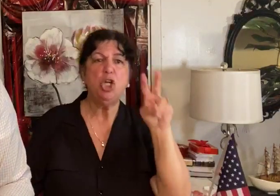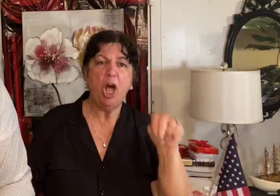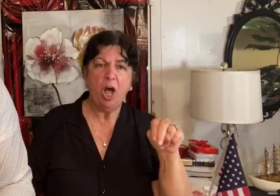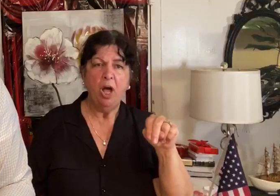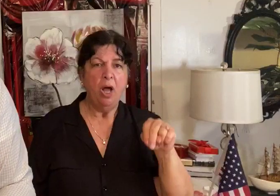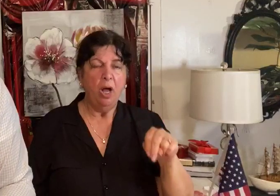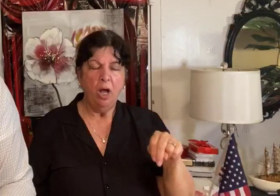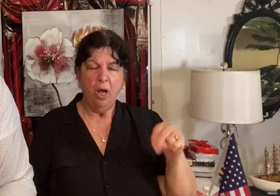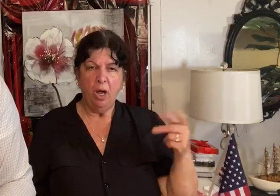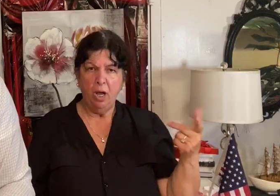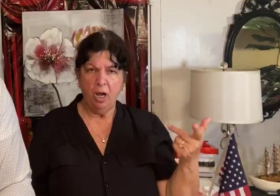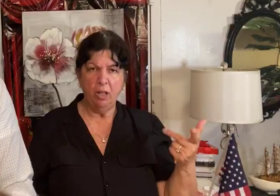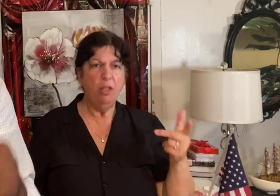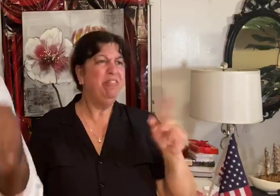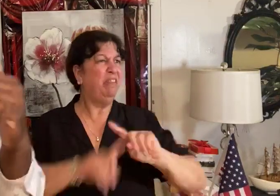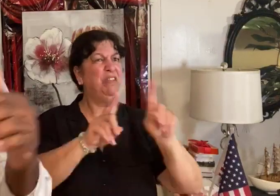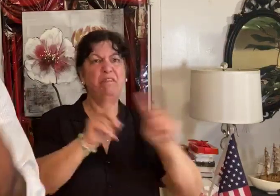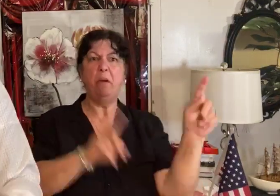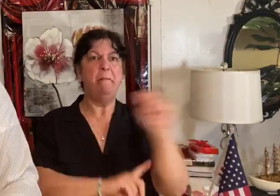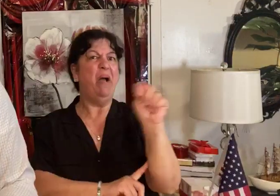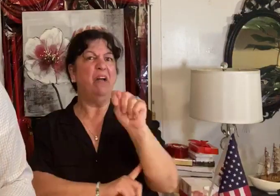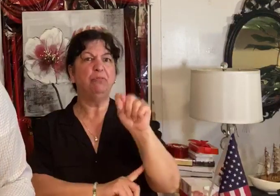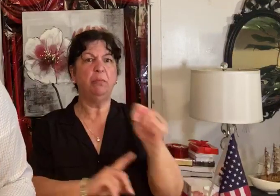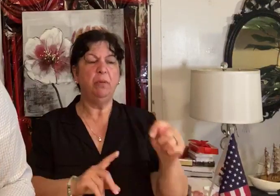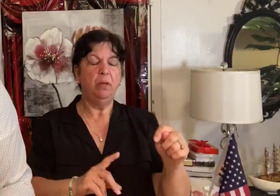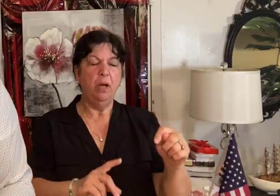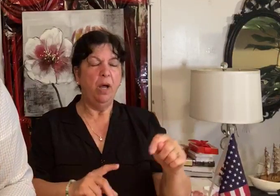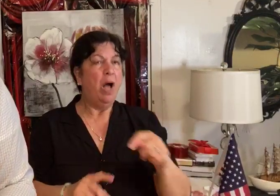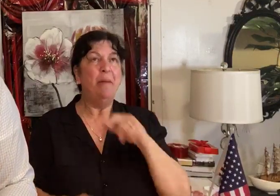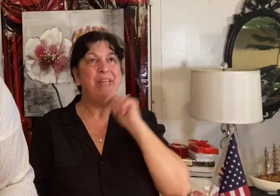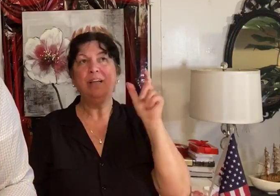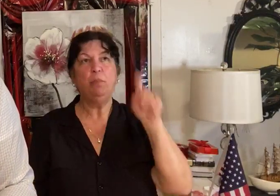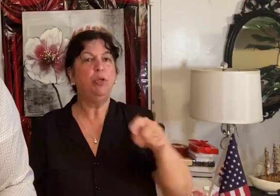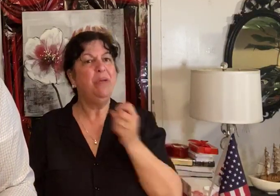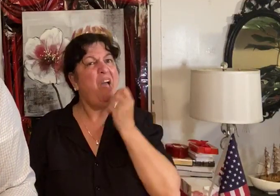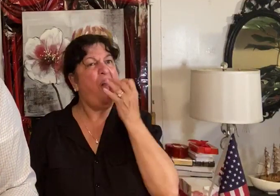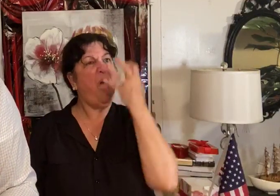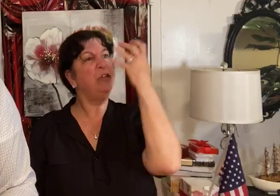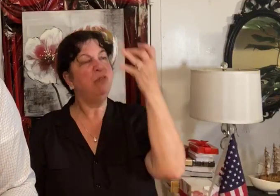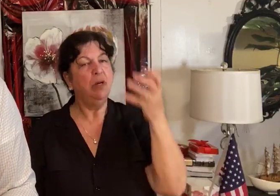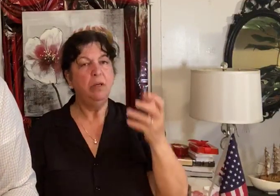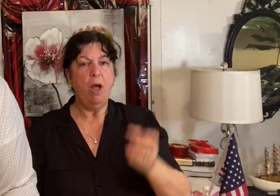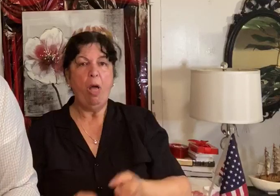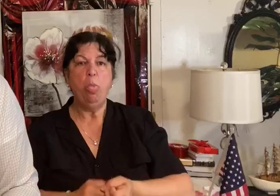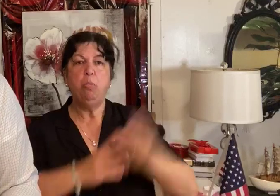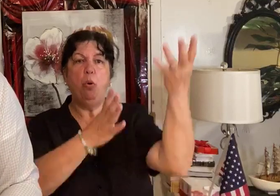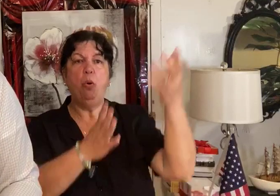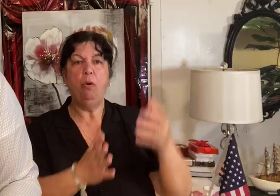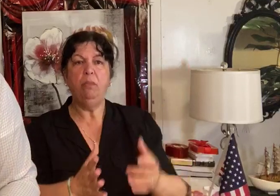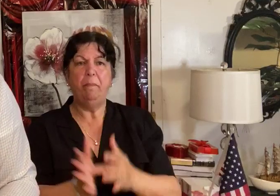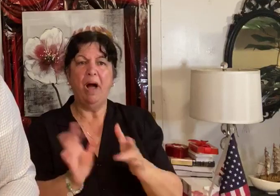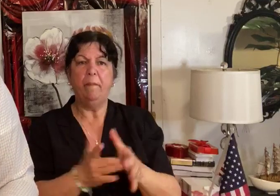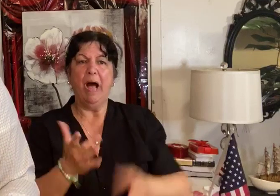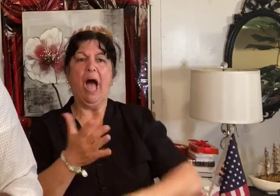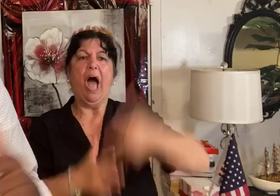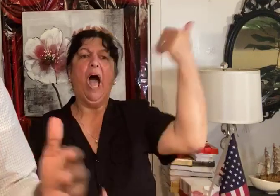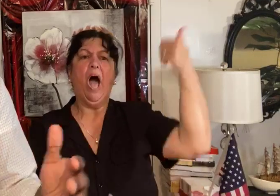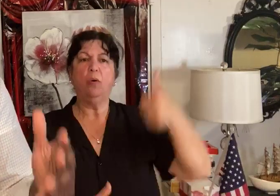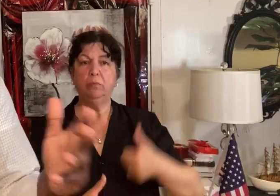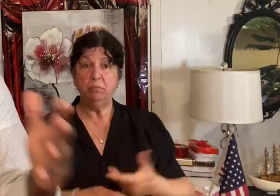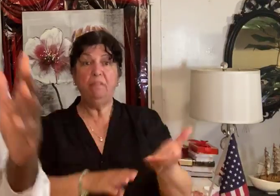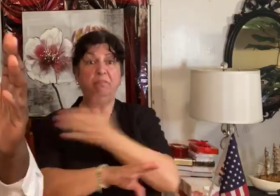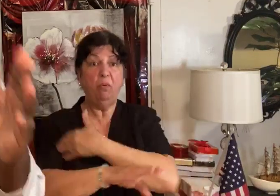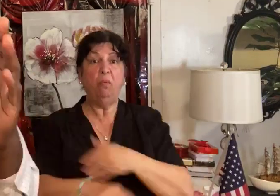to be angry because of how they threw out the word of God out of our society. How they all